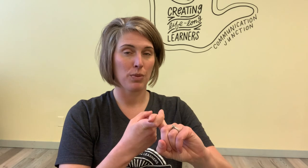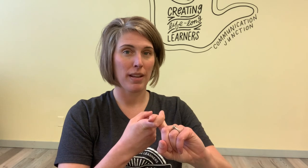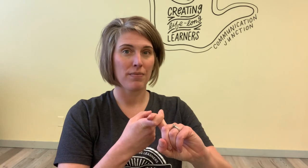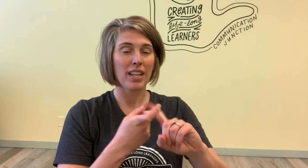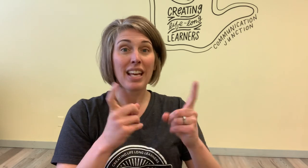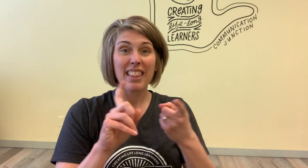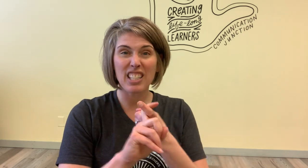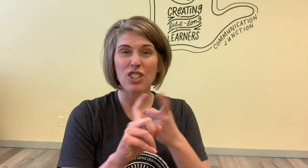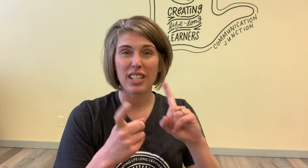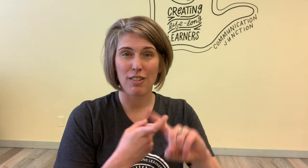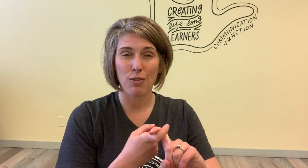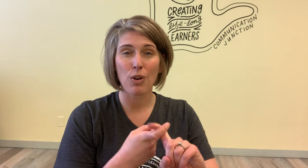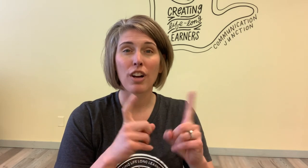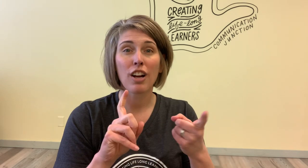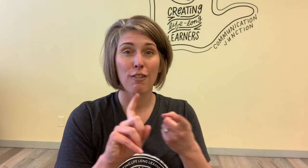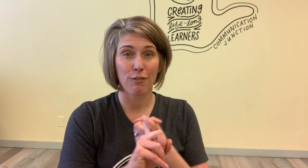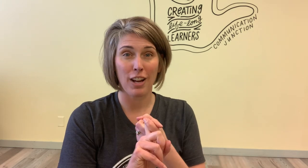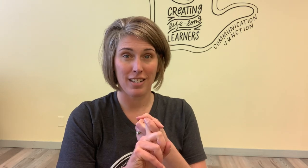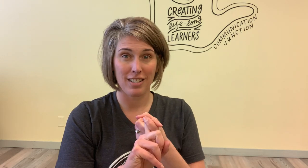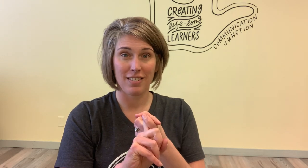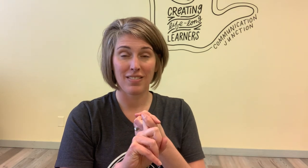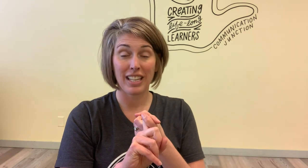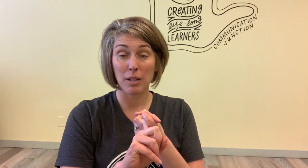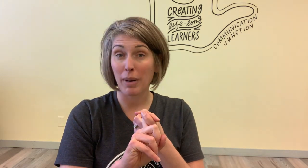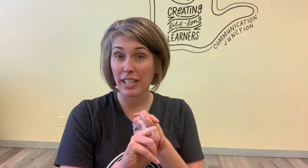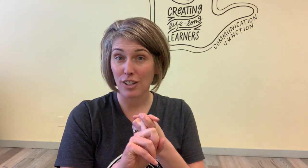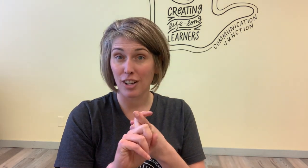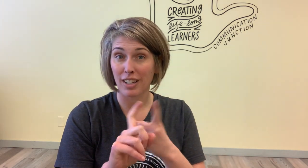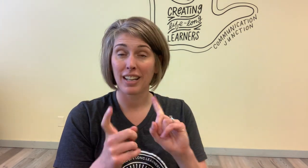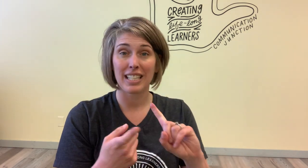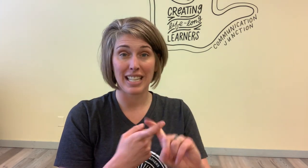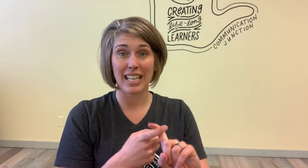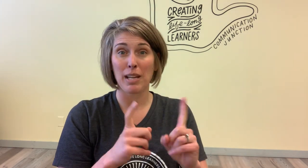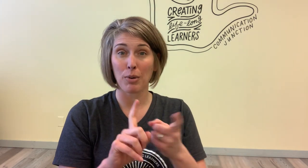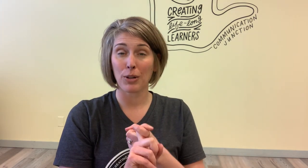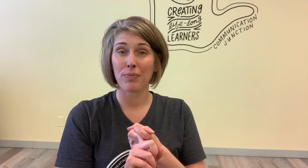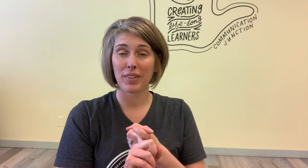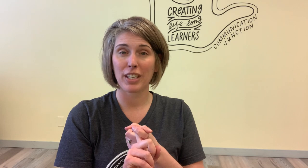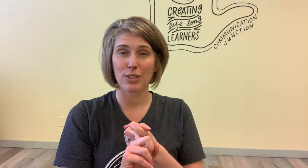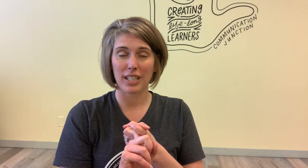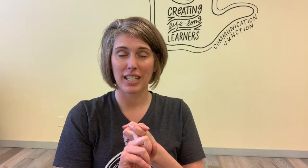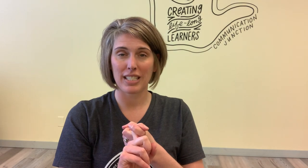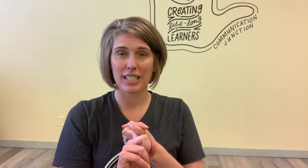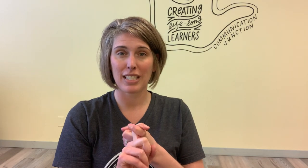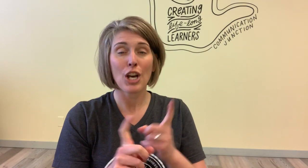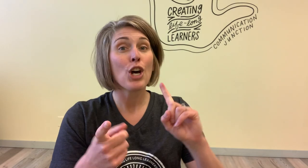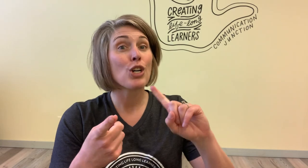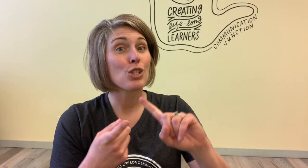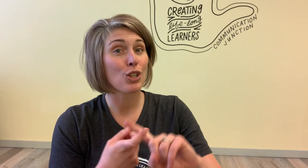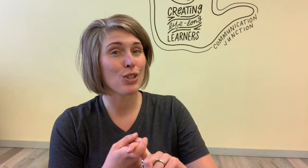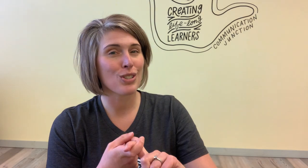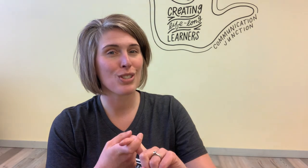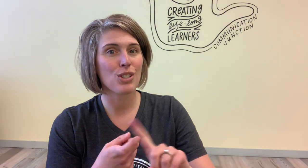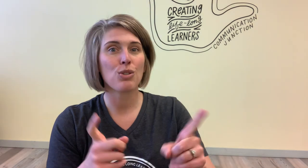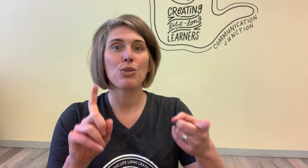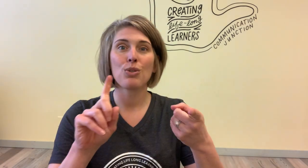way. That's our sign for friend. And in my song, I say neighbor, and it goes like this. Turn to